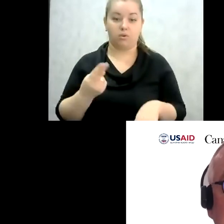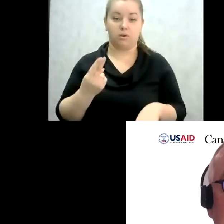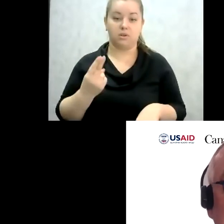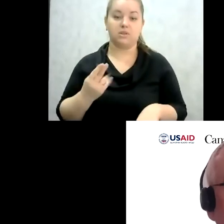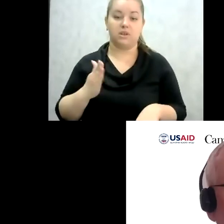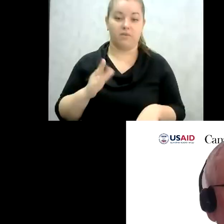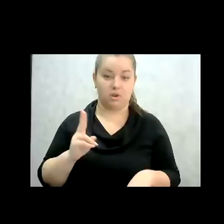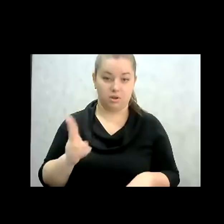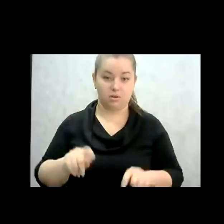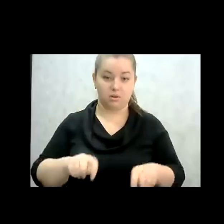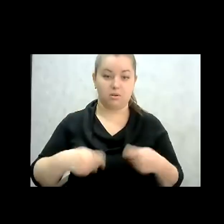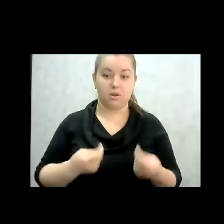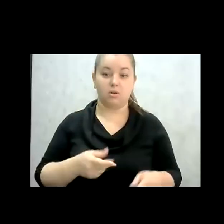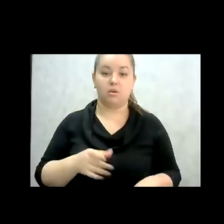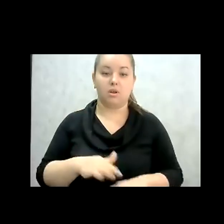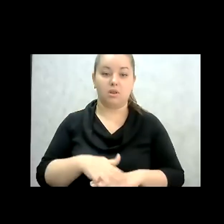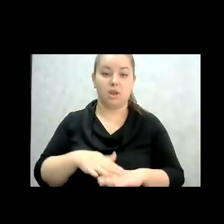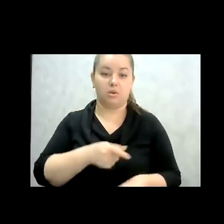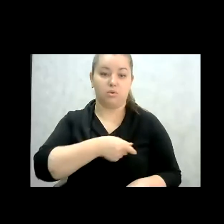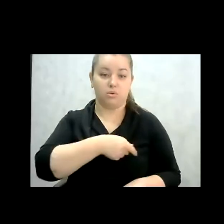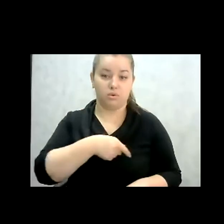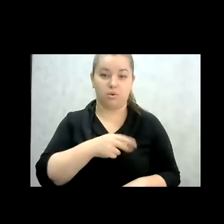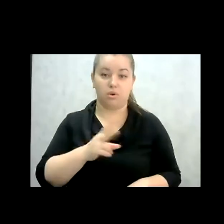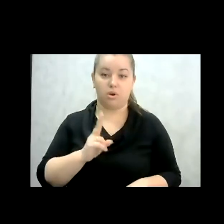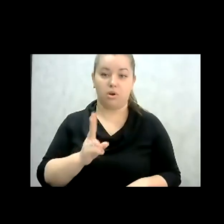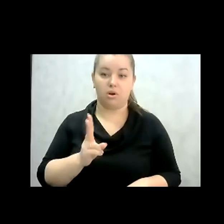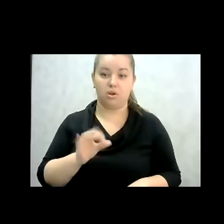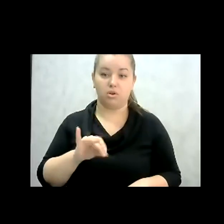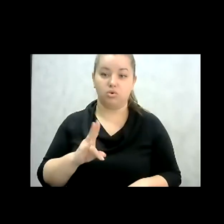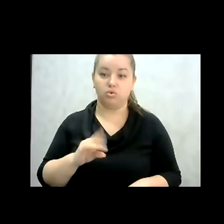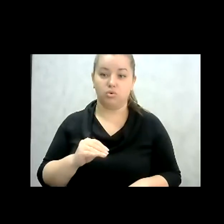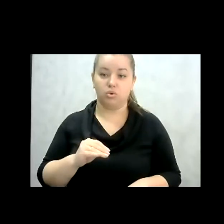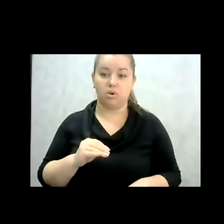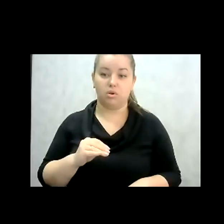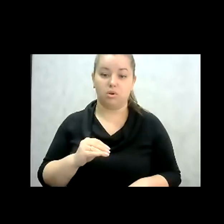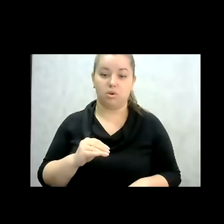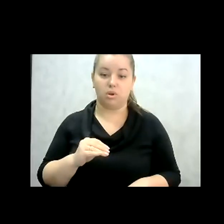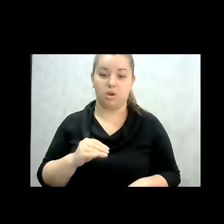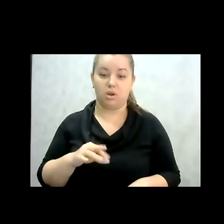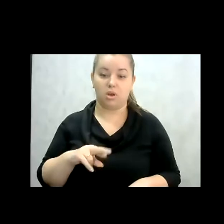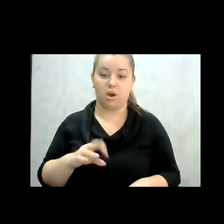chairperson of the Committee on State Building in the Verkhovna Rada. Please, the floor is yours, Andriy.